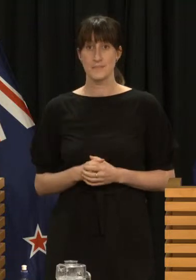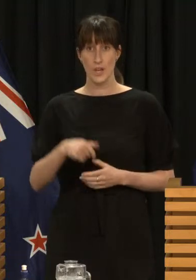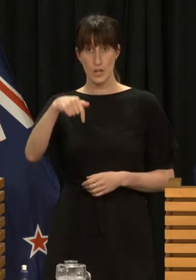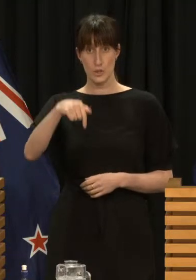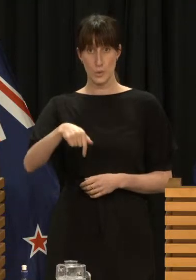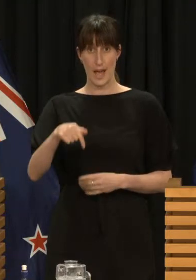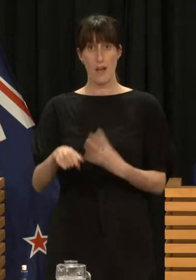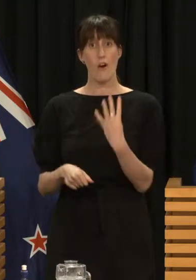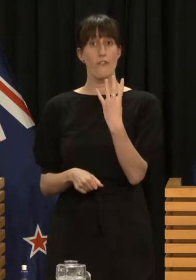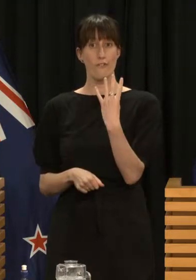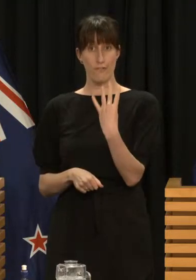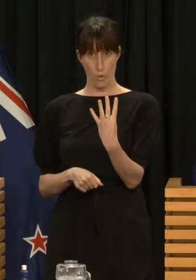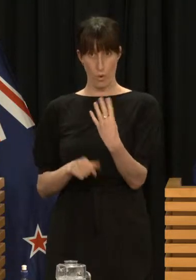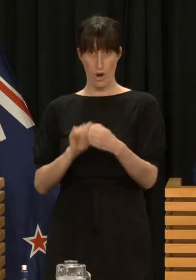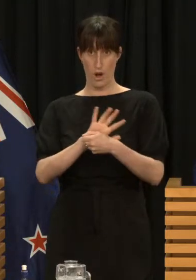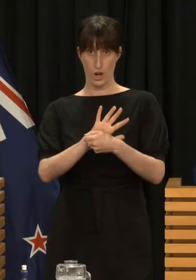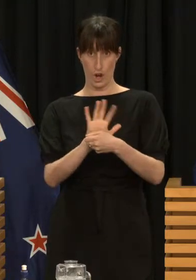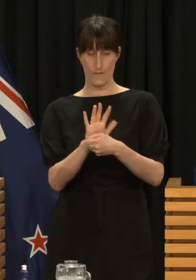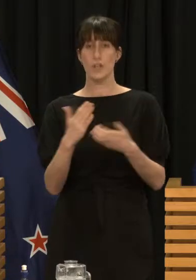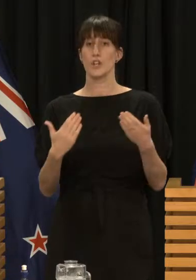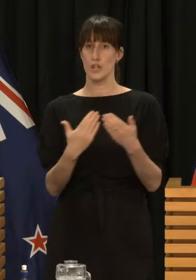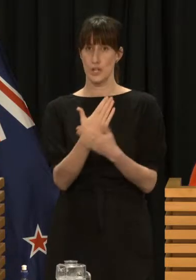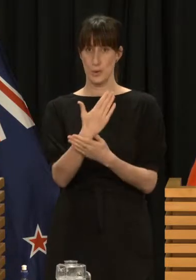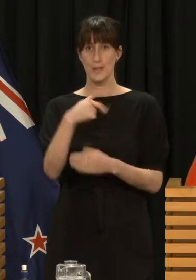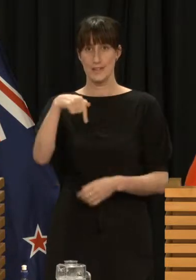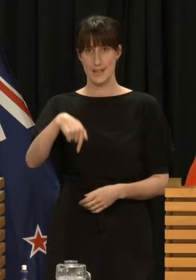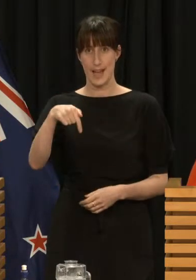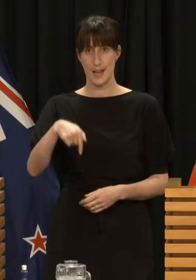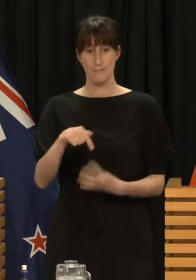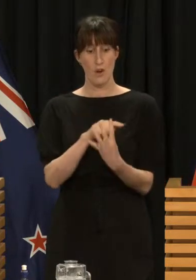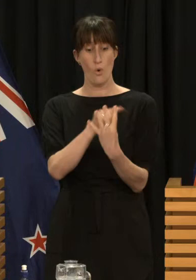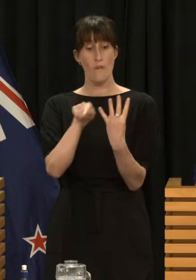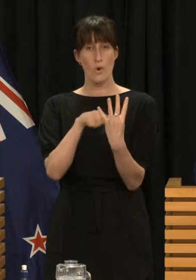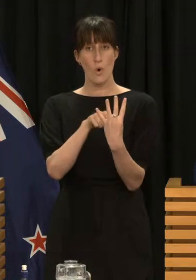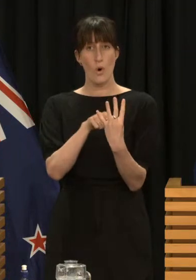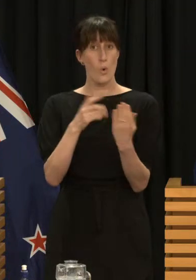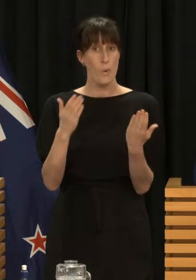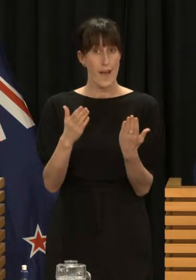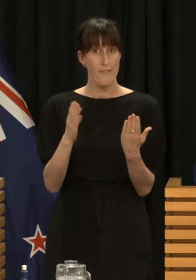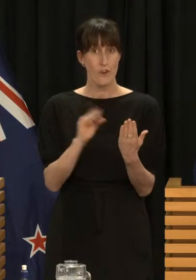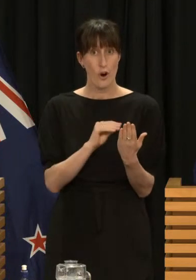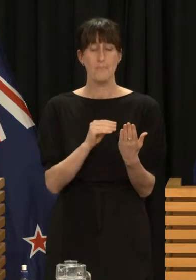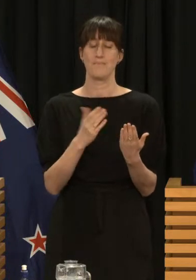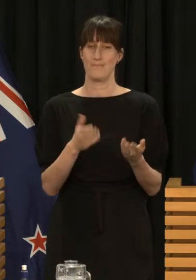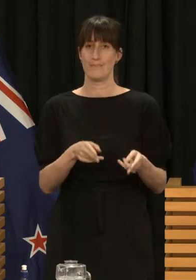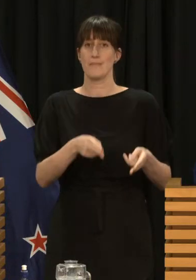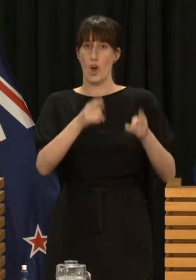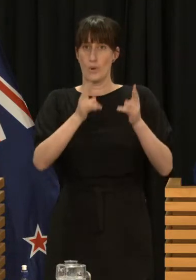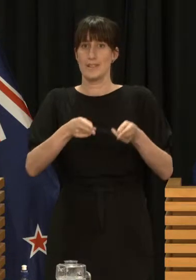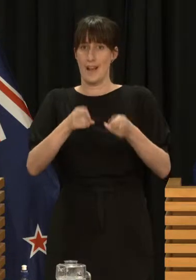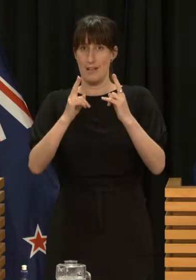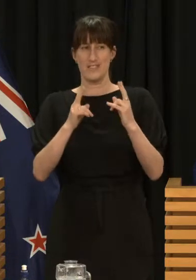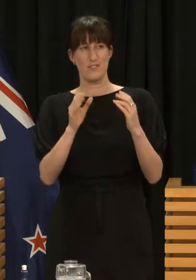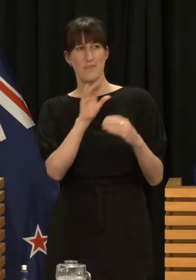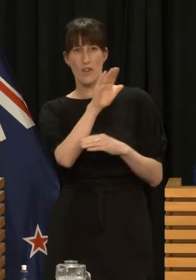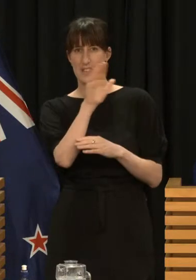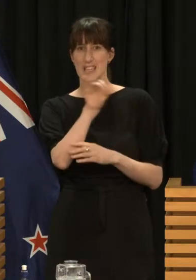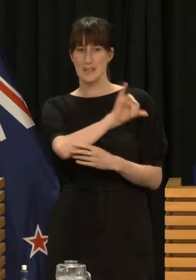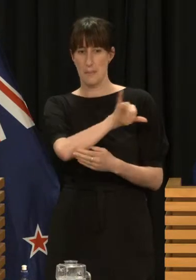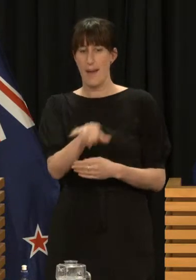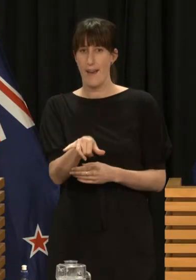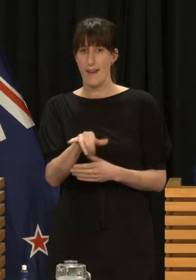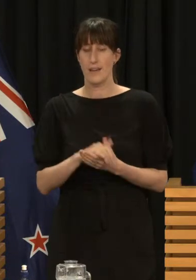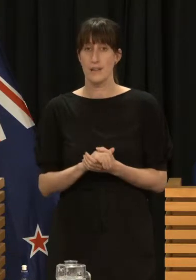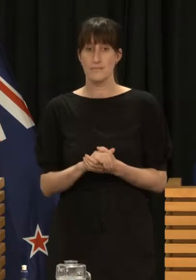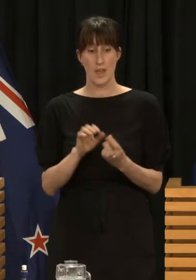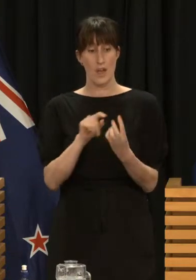4 cases of COVID-19 to report in New Zealand today, all in managed isolation. 1 involves a recent arrival